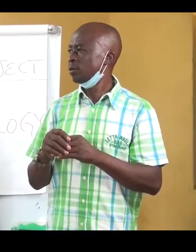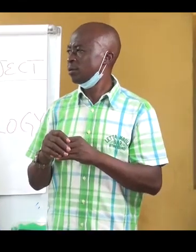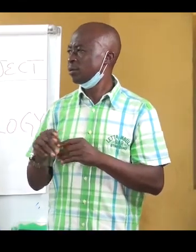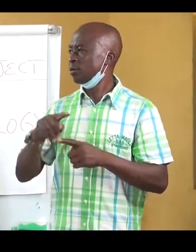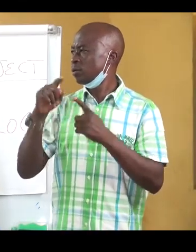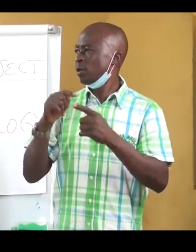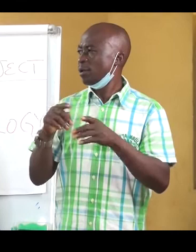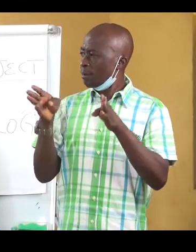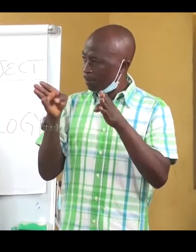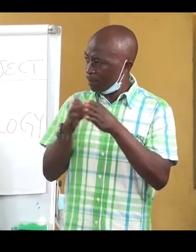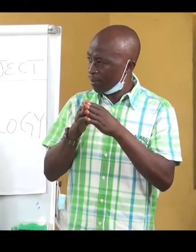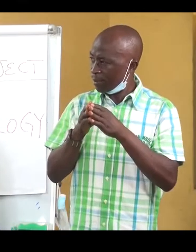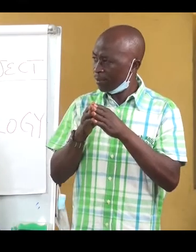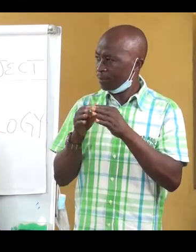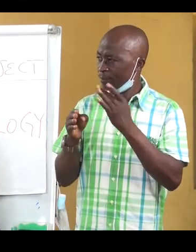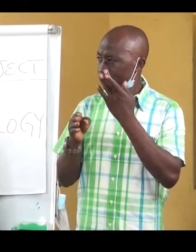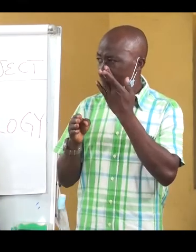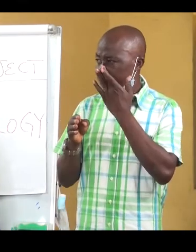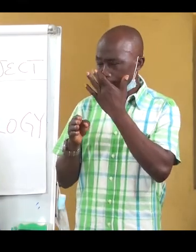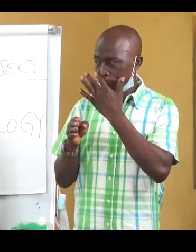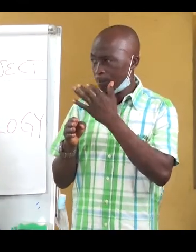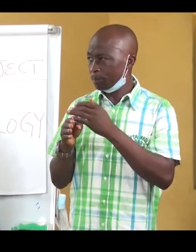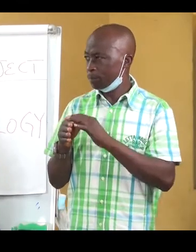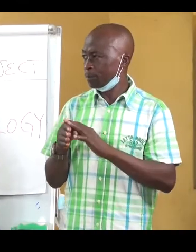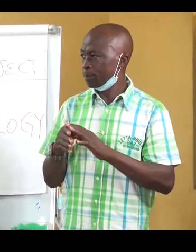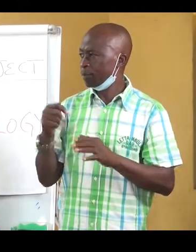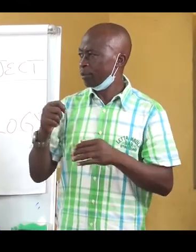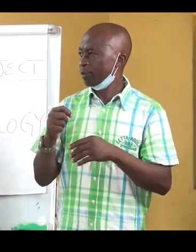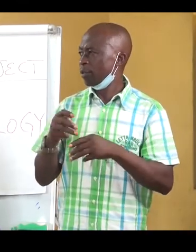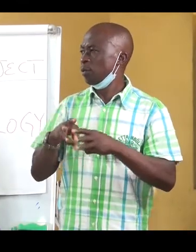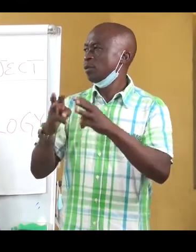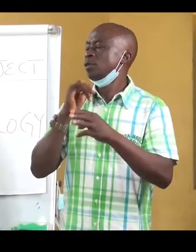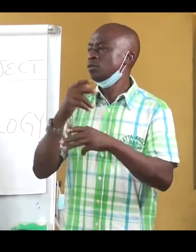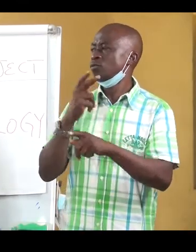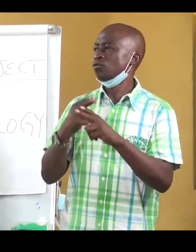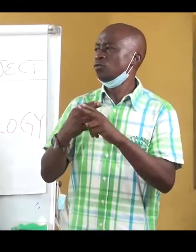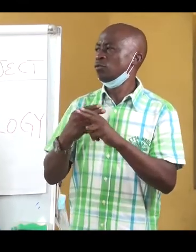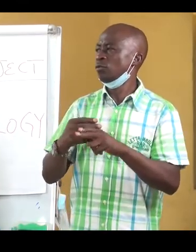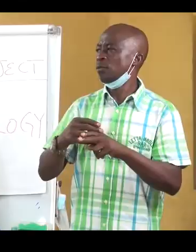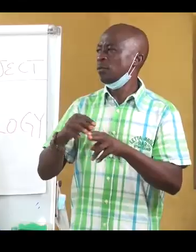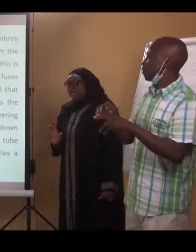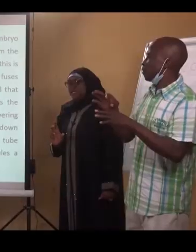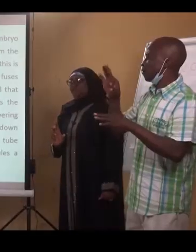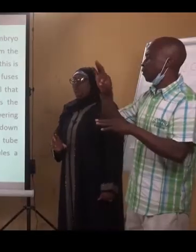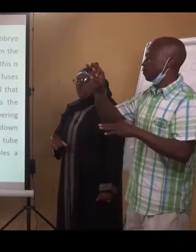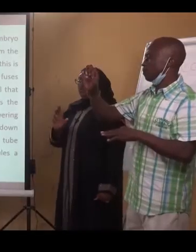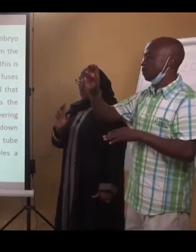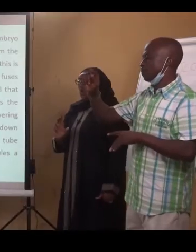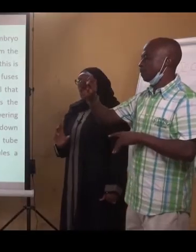meets with the male nucleus, which has the process is known as fertilization, and the structure that is formed is called